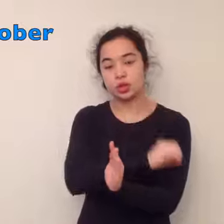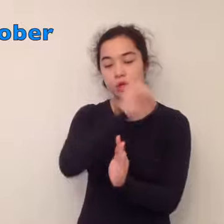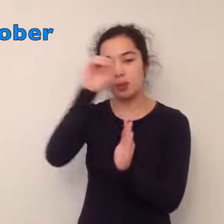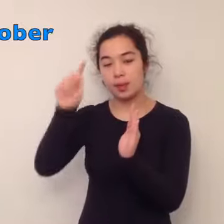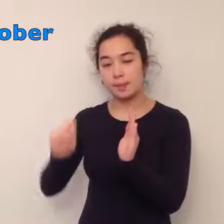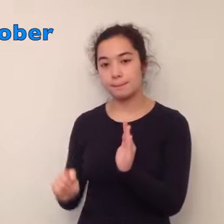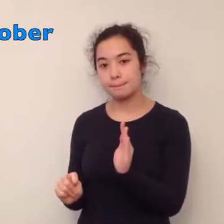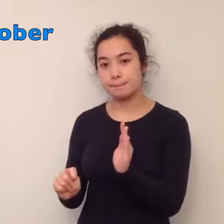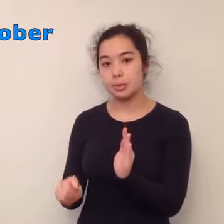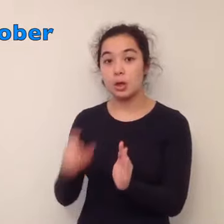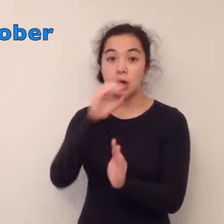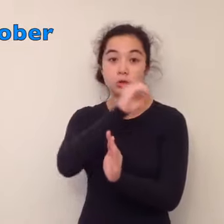October.